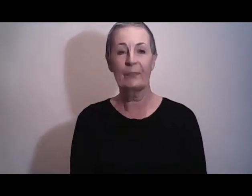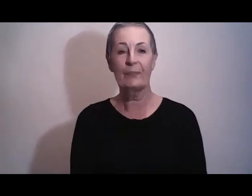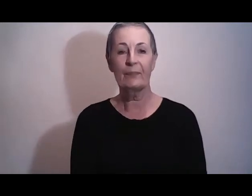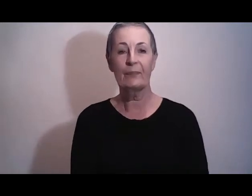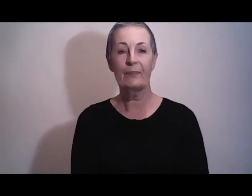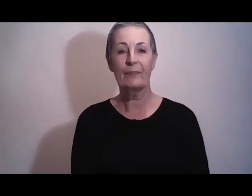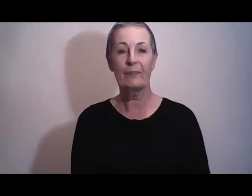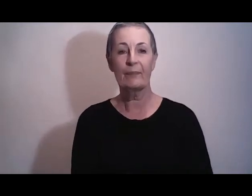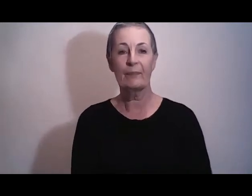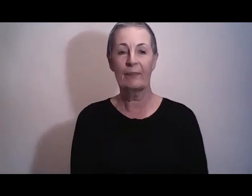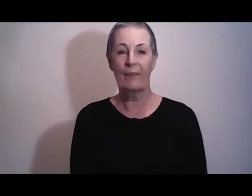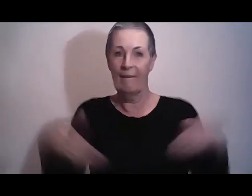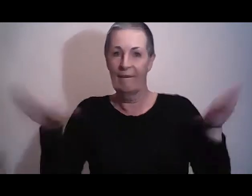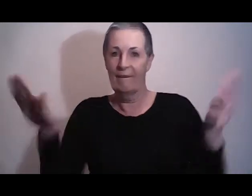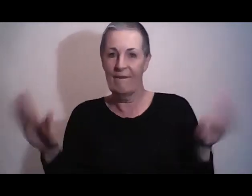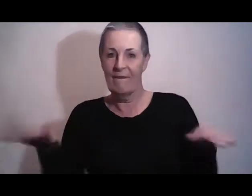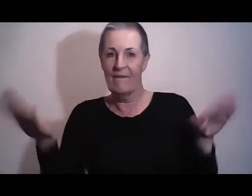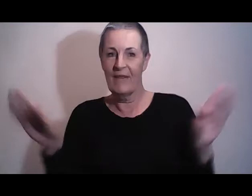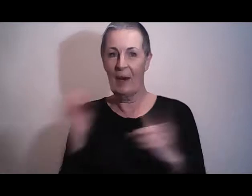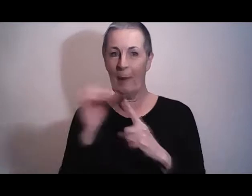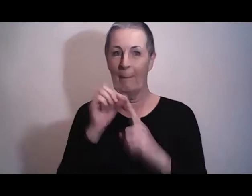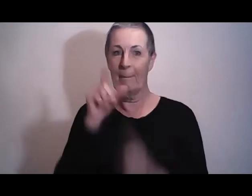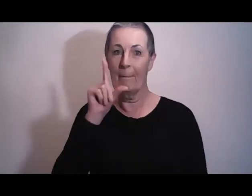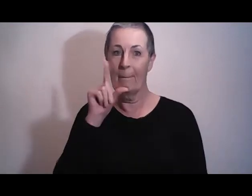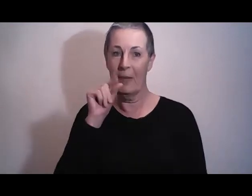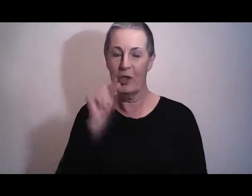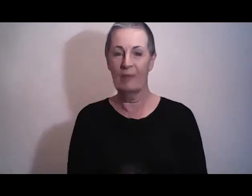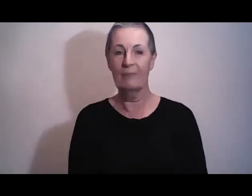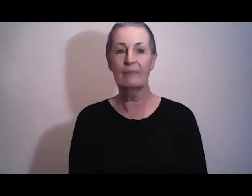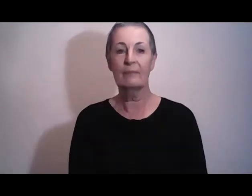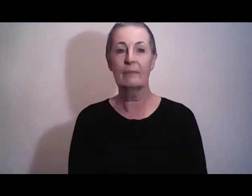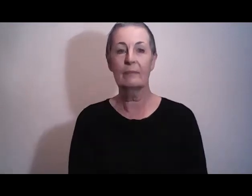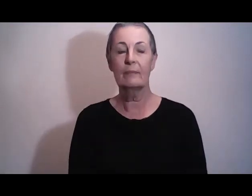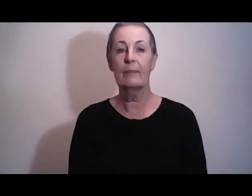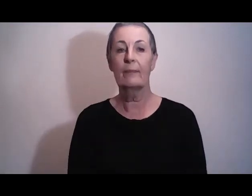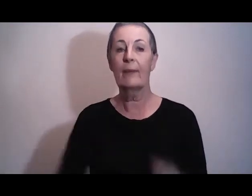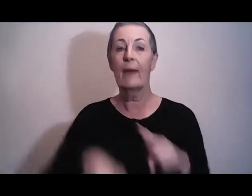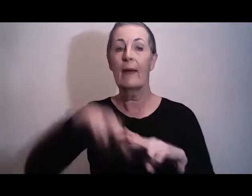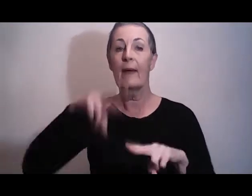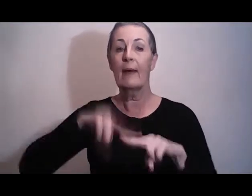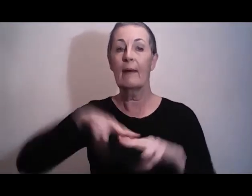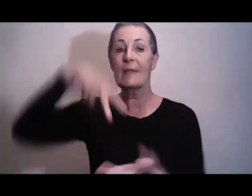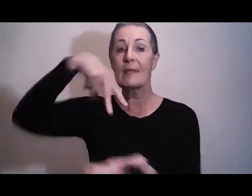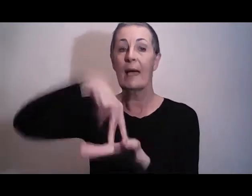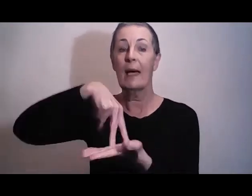So the flying pigeon, you put, if you're doing it standing, you have one foot in front of the other.